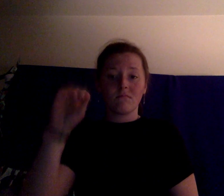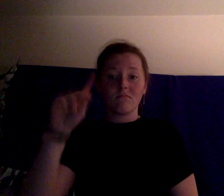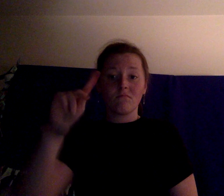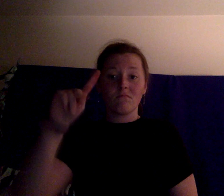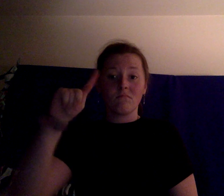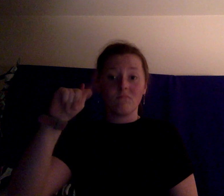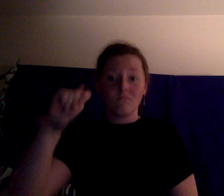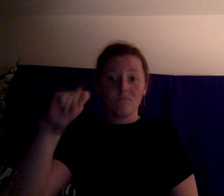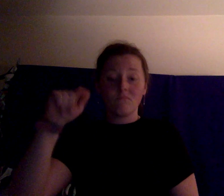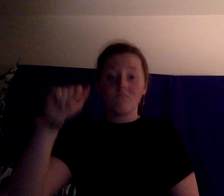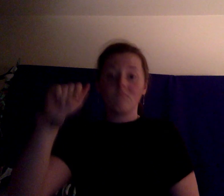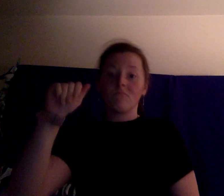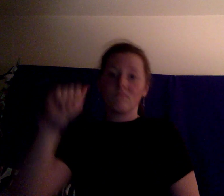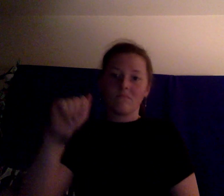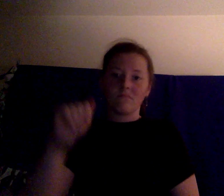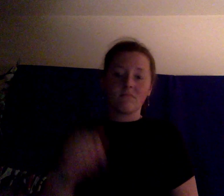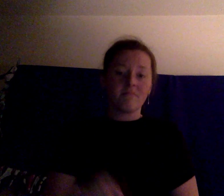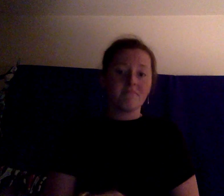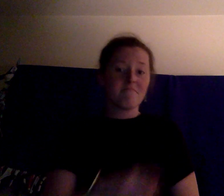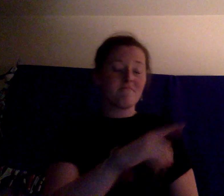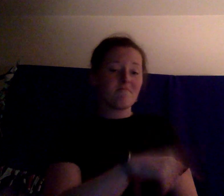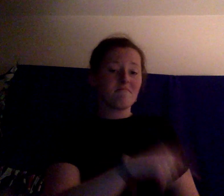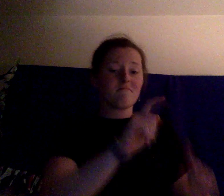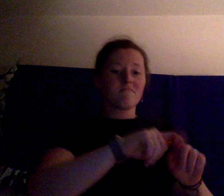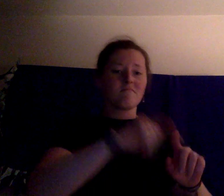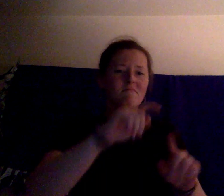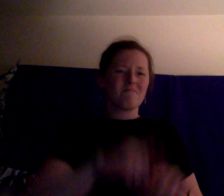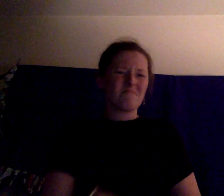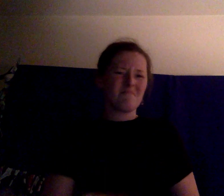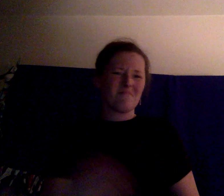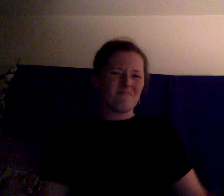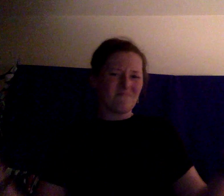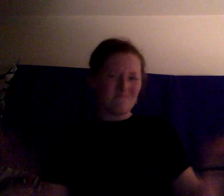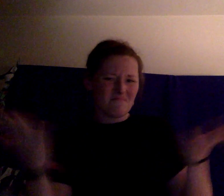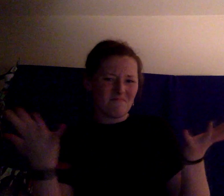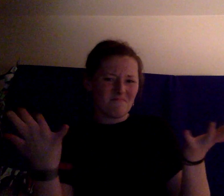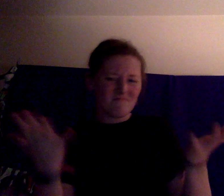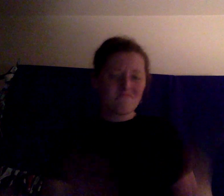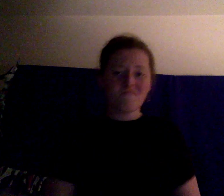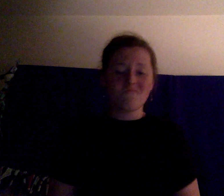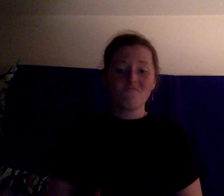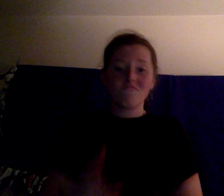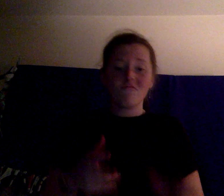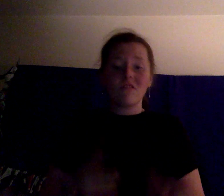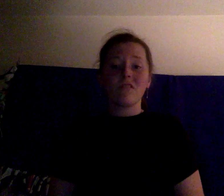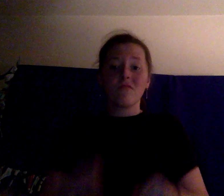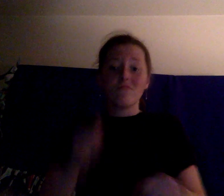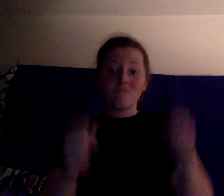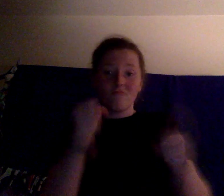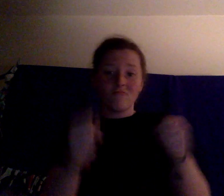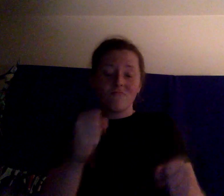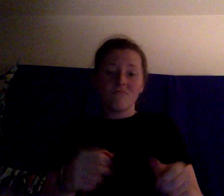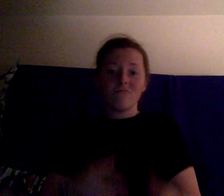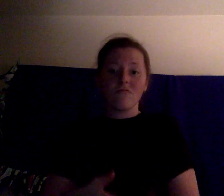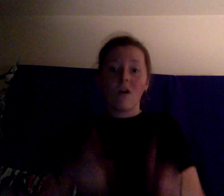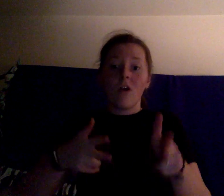grandfather, Dwayne Doyle Dirksen, also known as Dewey, won numerous titles and awards from